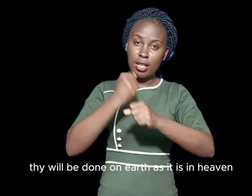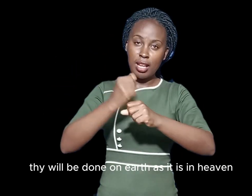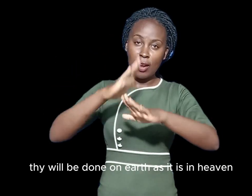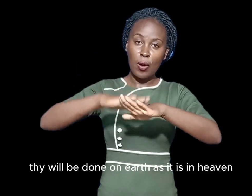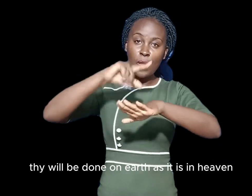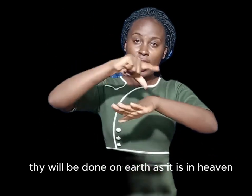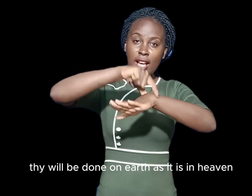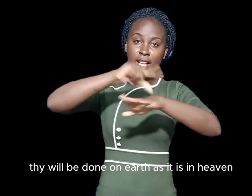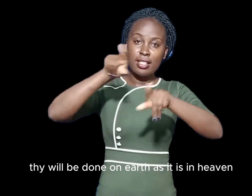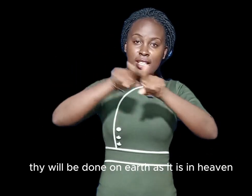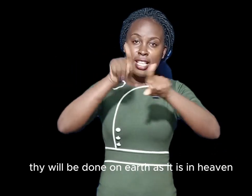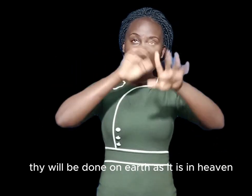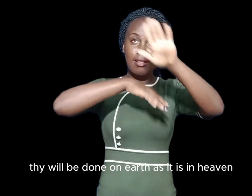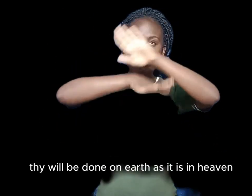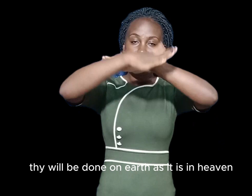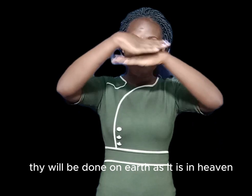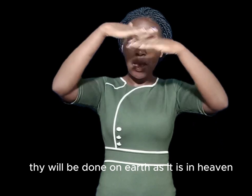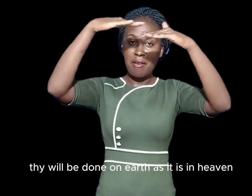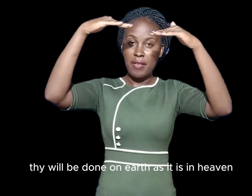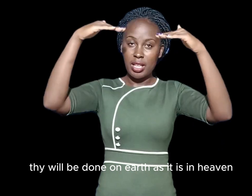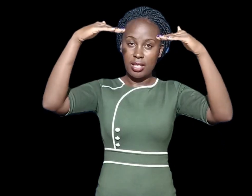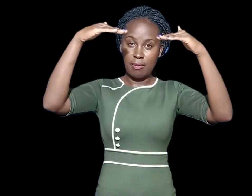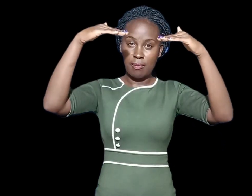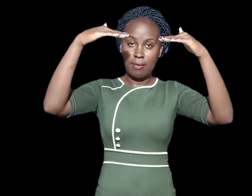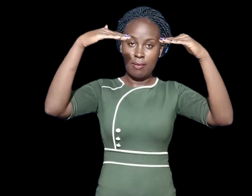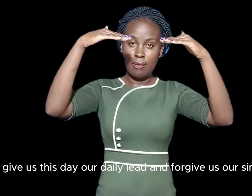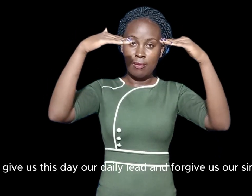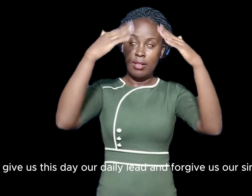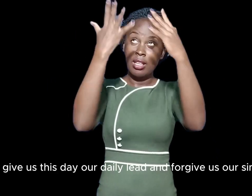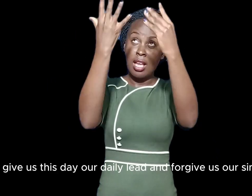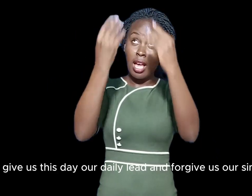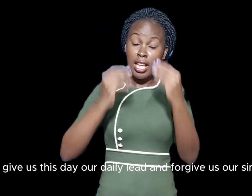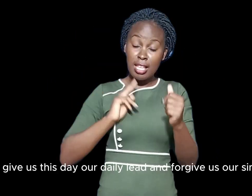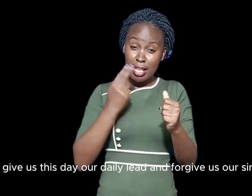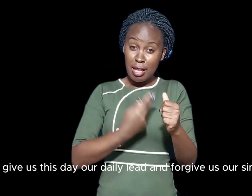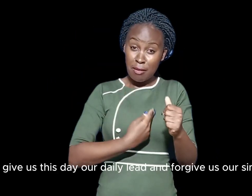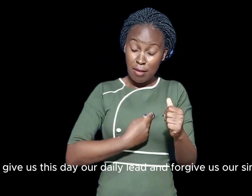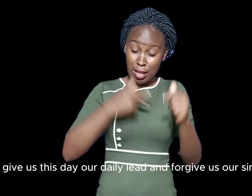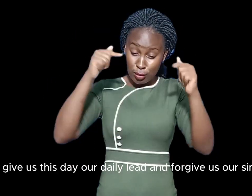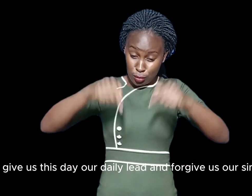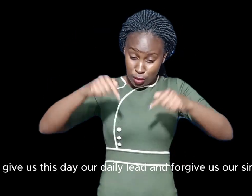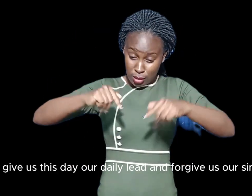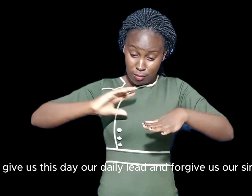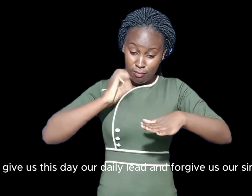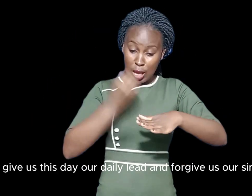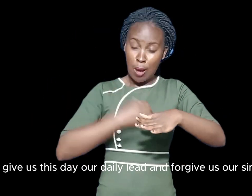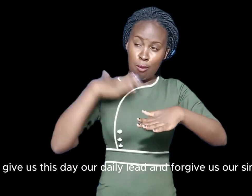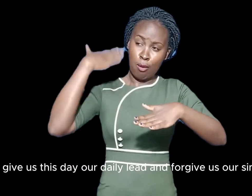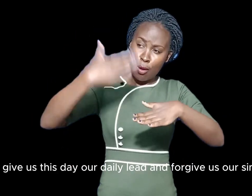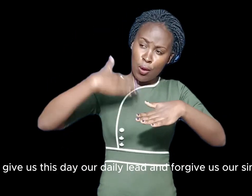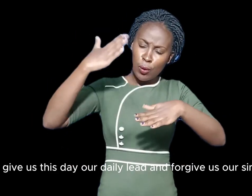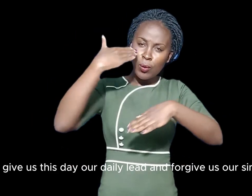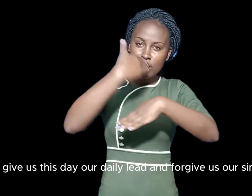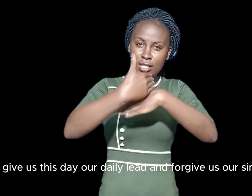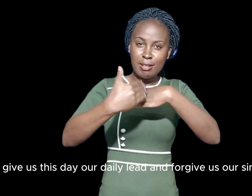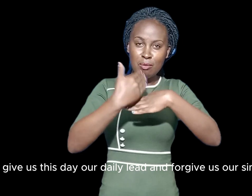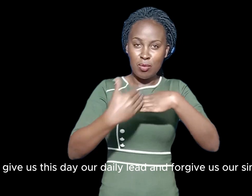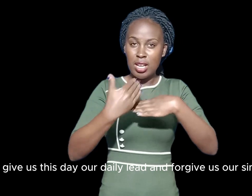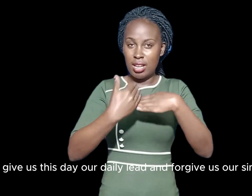As it is in heaven Give us this day Our daily bread And